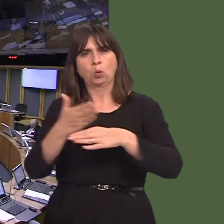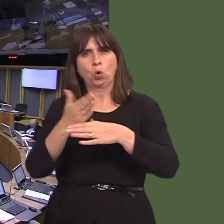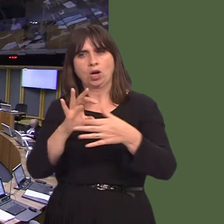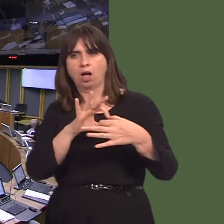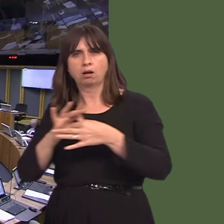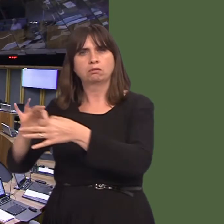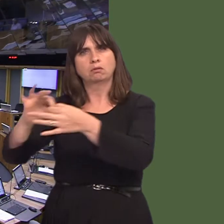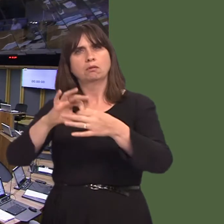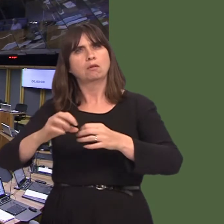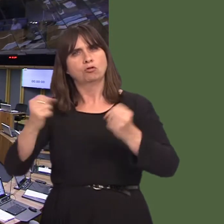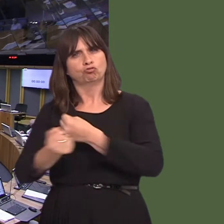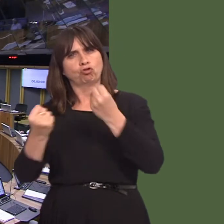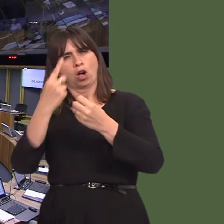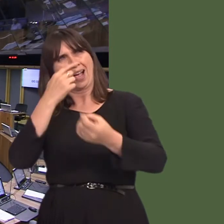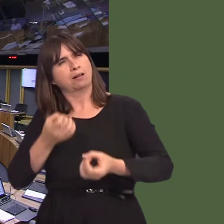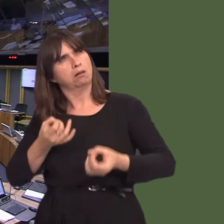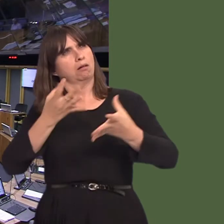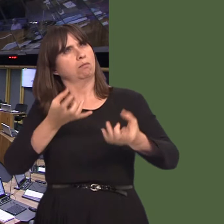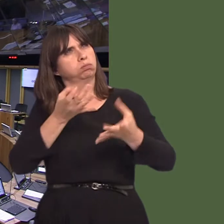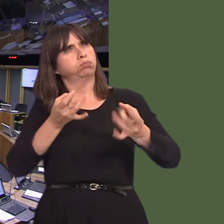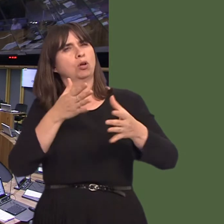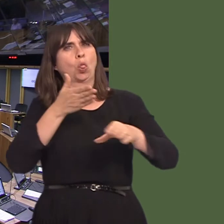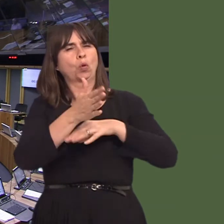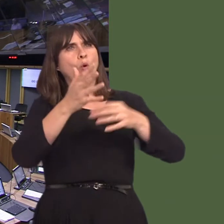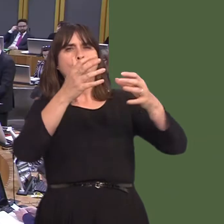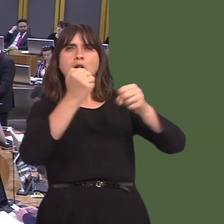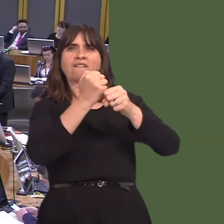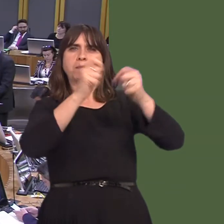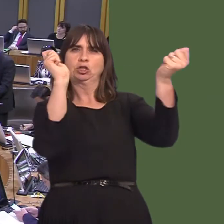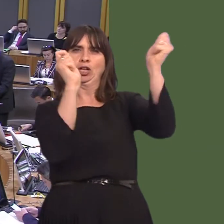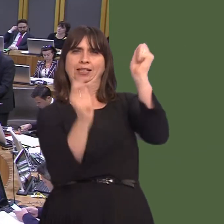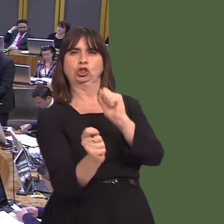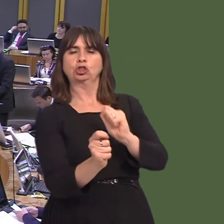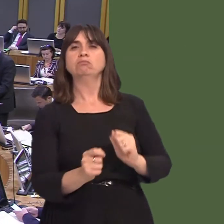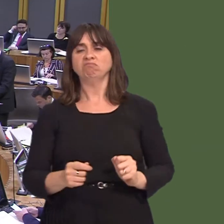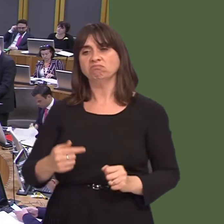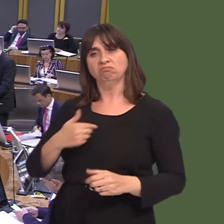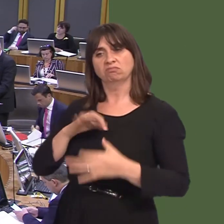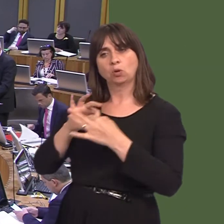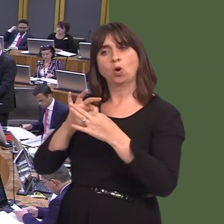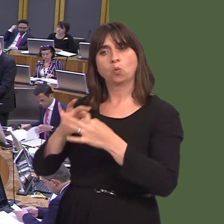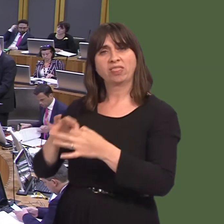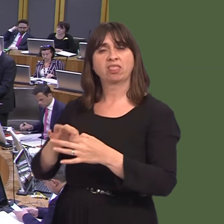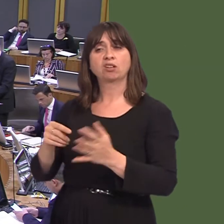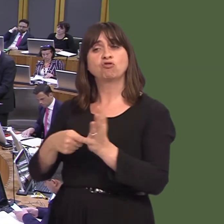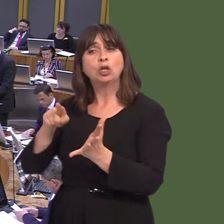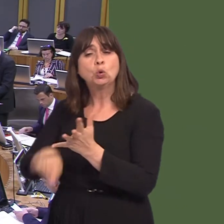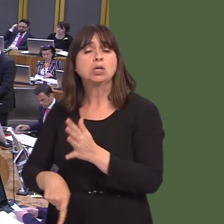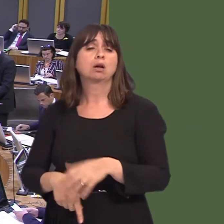service reorganisation? Well, Welsh Government works with devolved public sector employers and trade